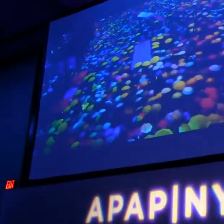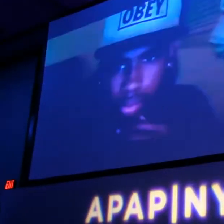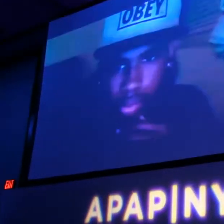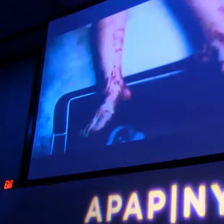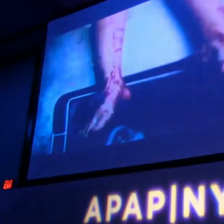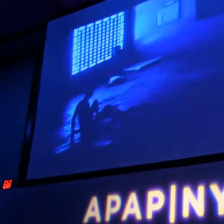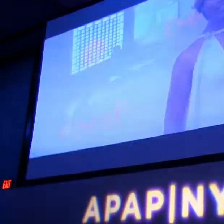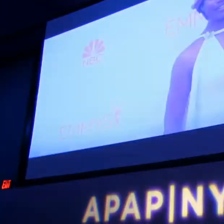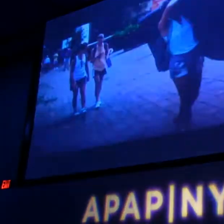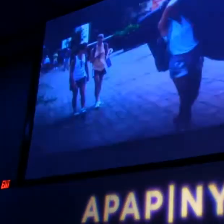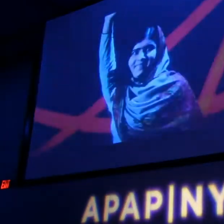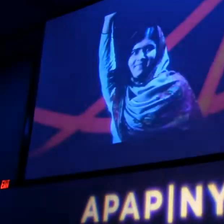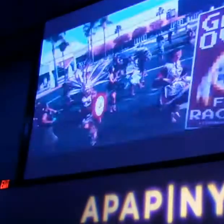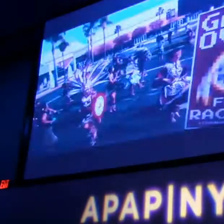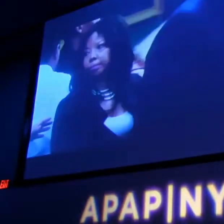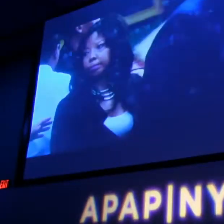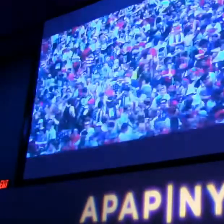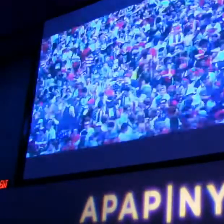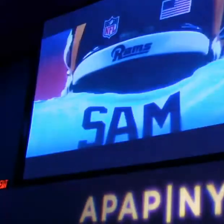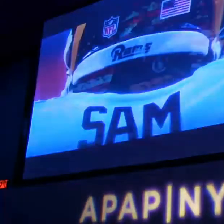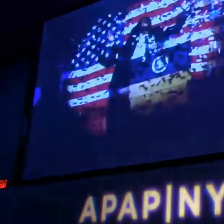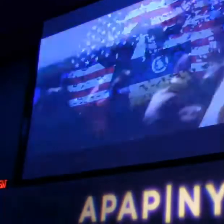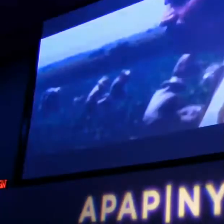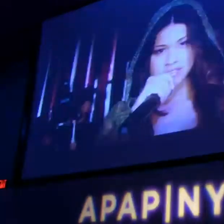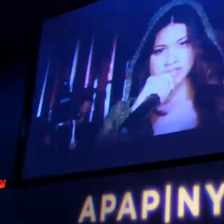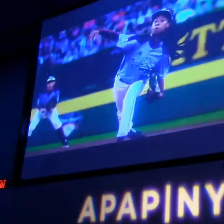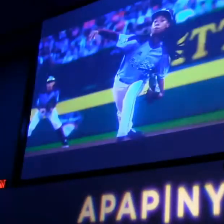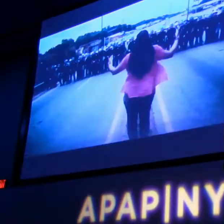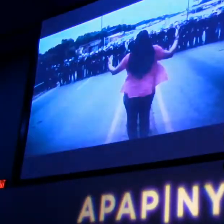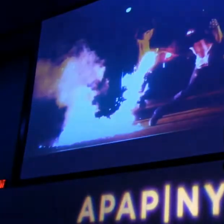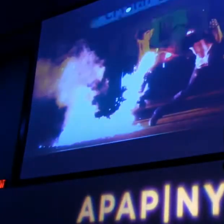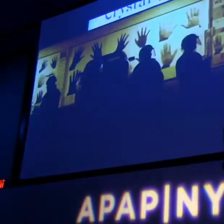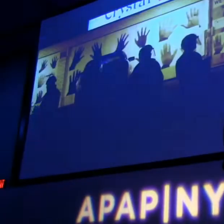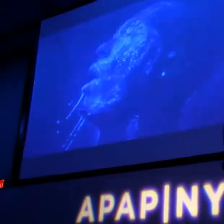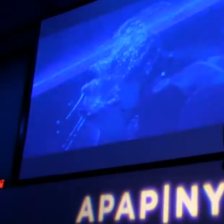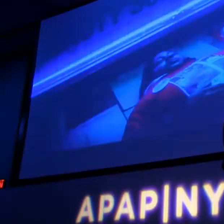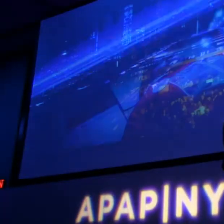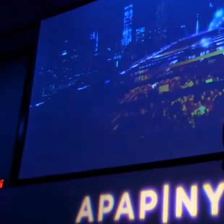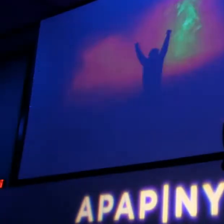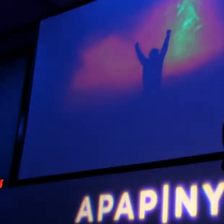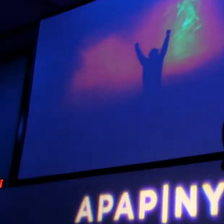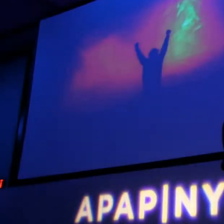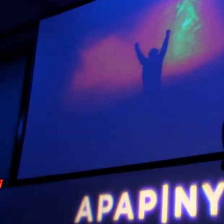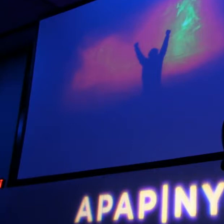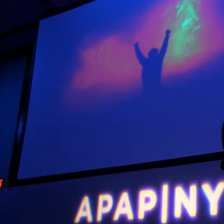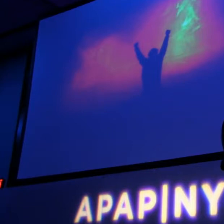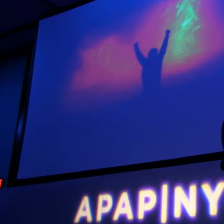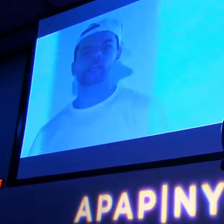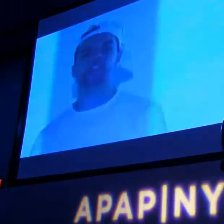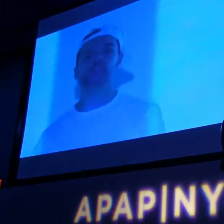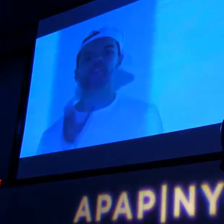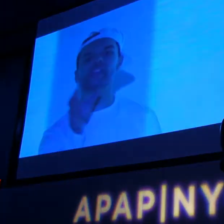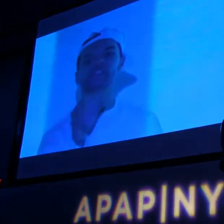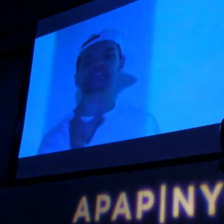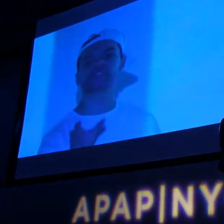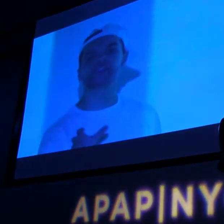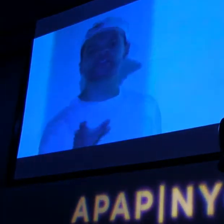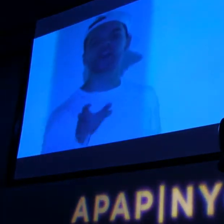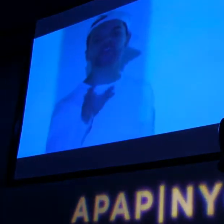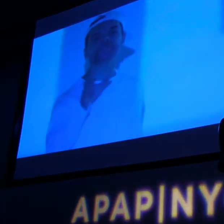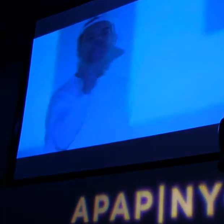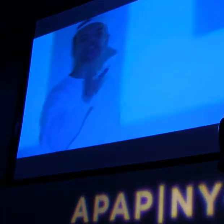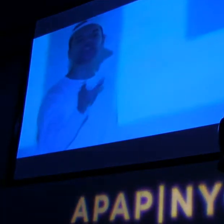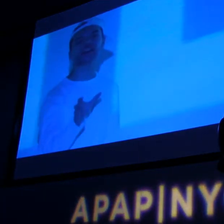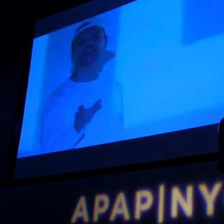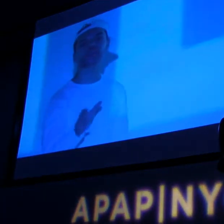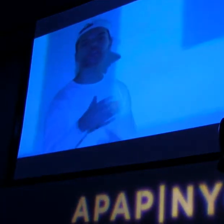cry? Did you watch democracy contradict itself again and again and again live right before our very eyes? And yet we danced